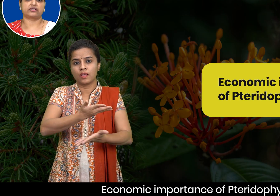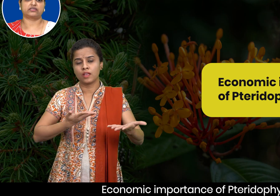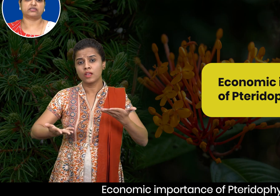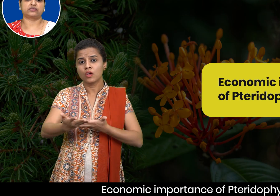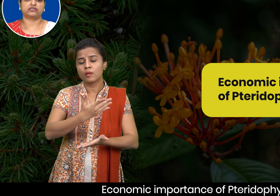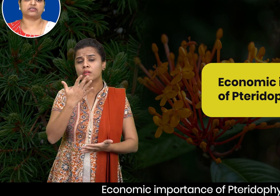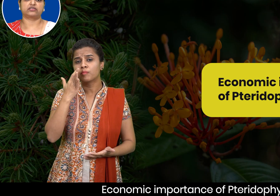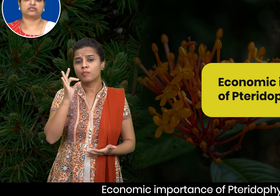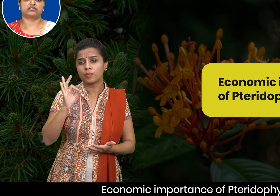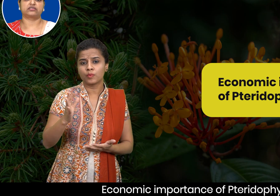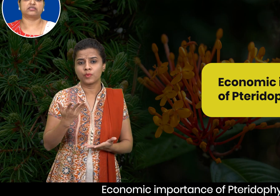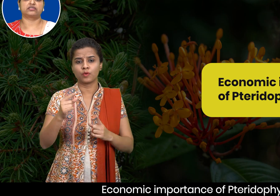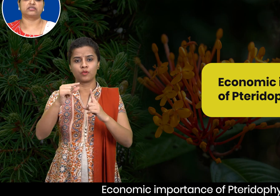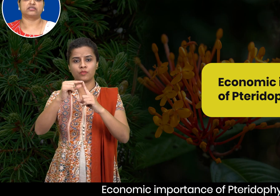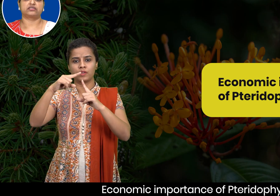pteridophytes.